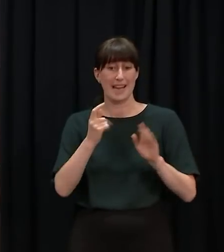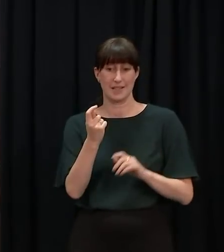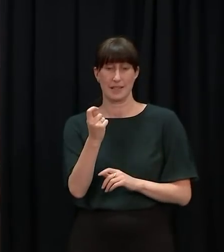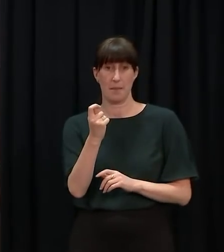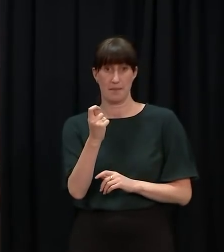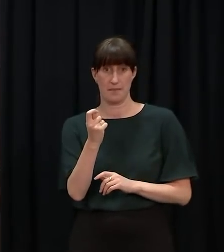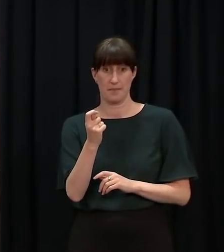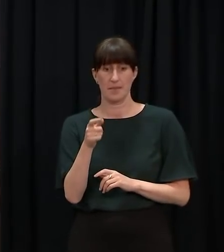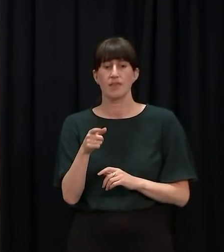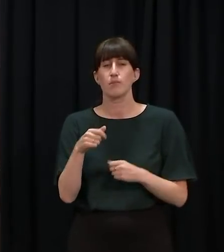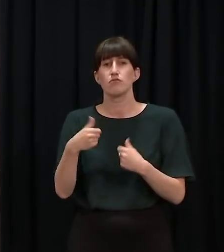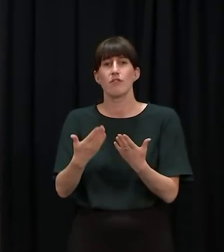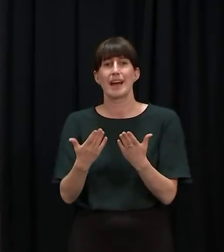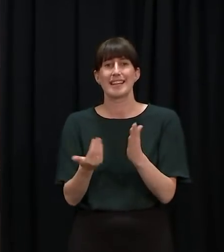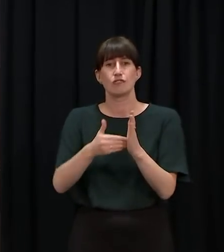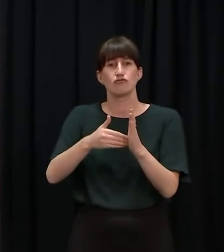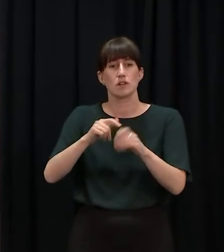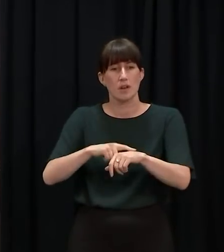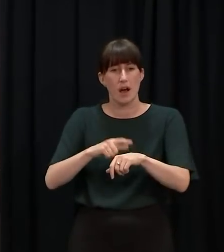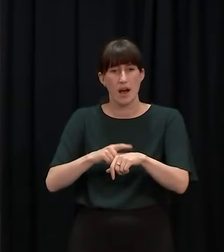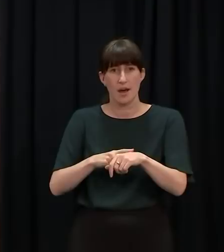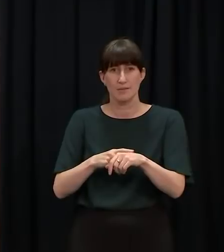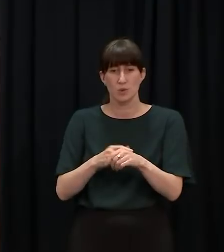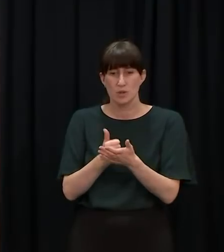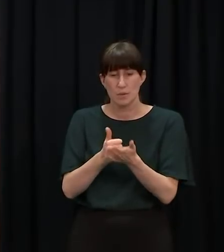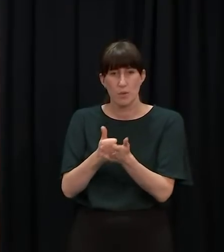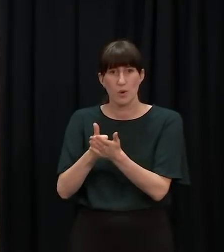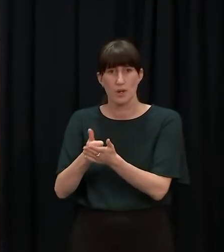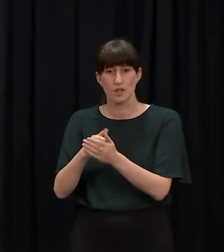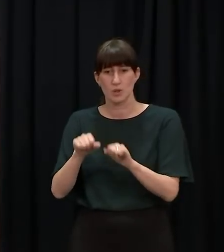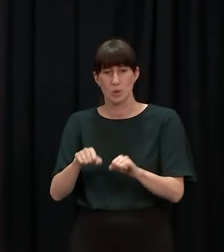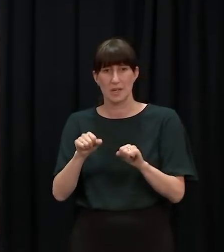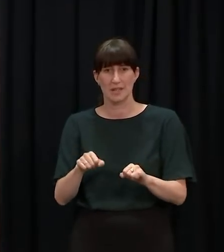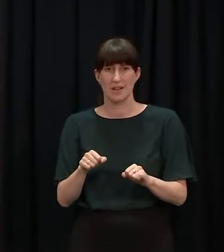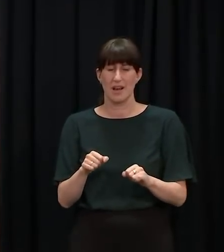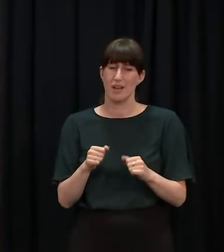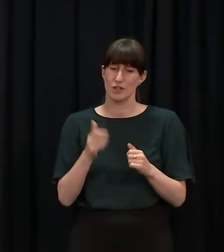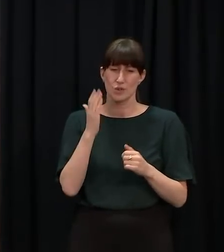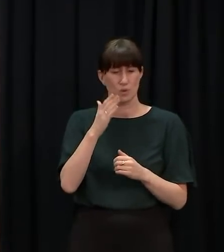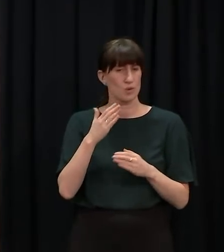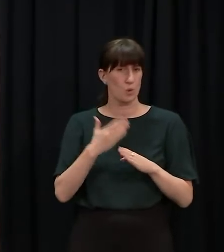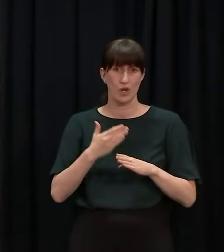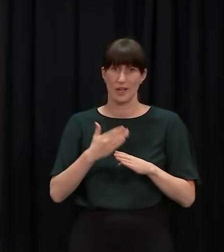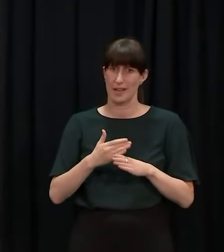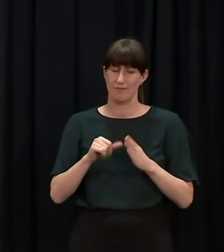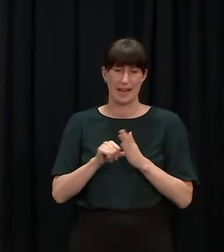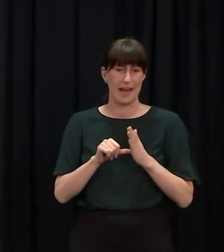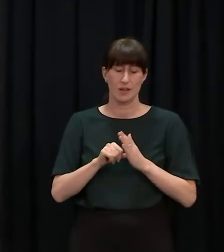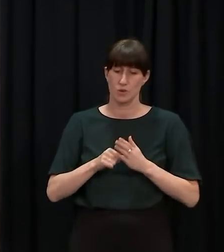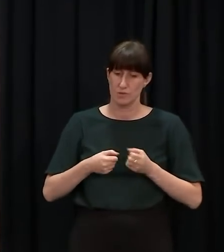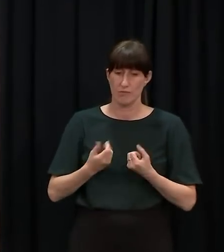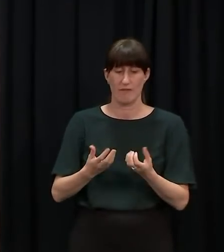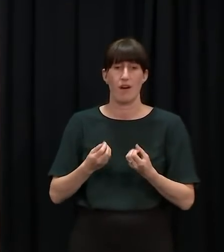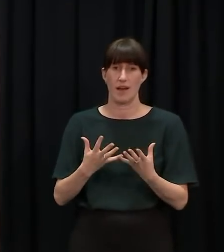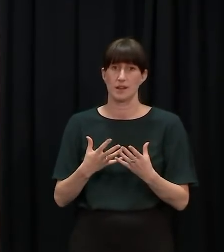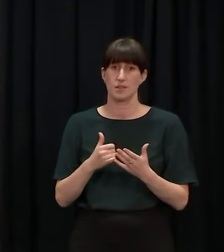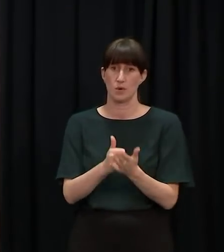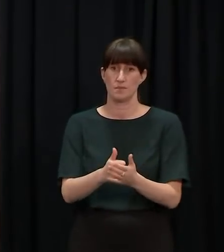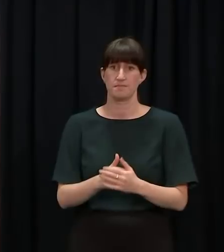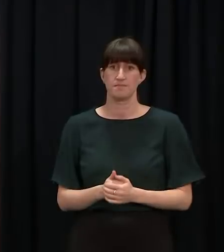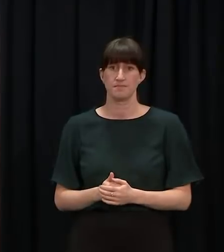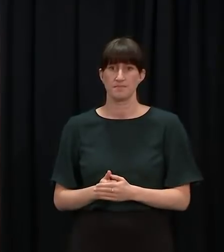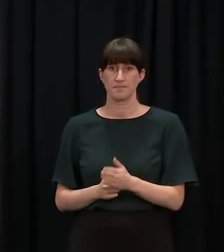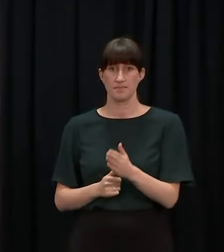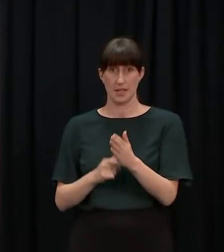those completing assessments. I know that there's a lot of work going on within the schools to try and support those students who have those really critical assessments. Question for